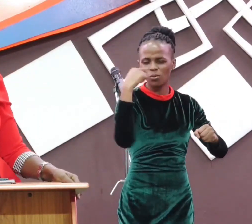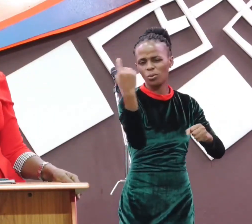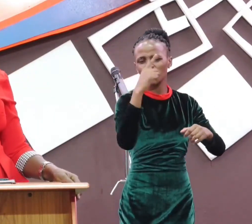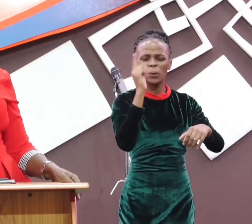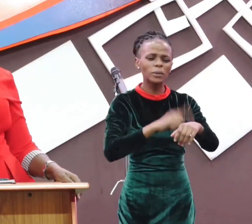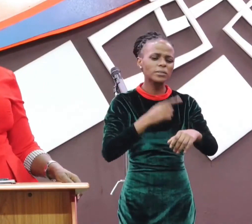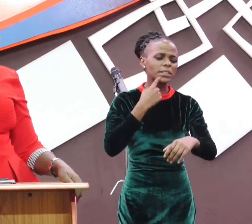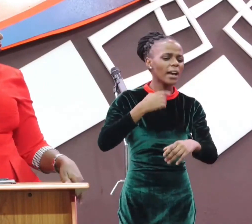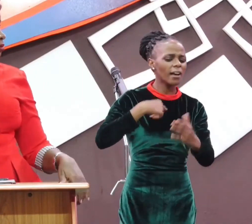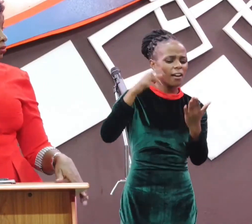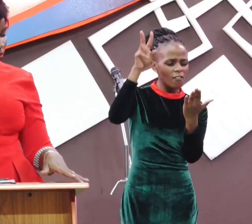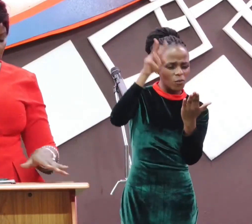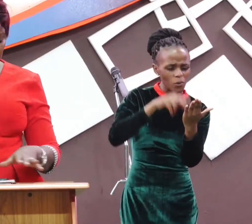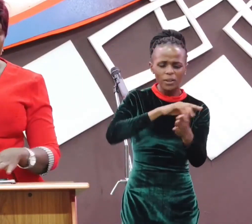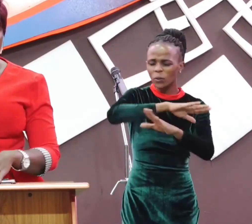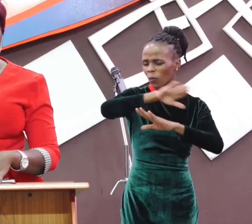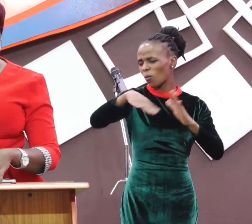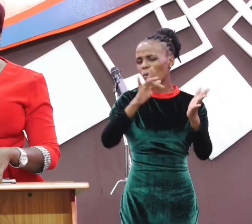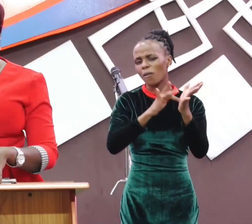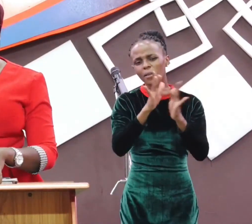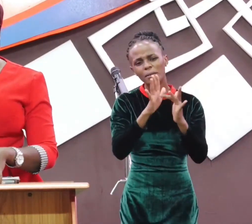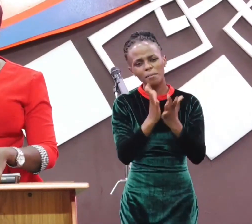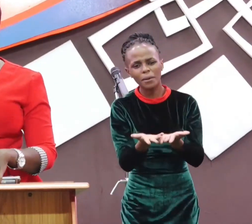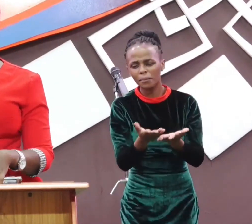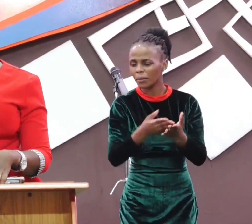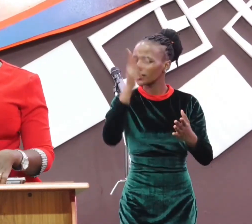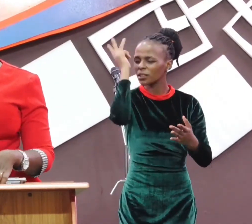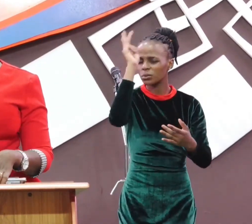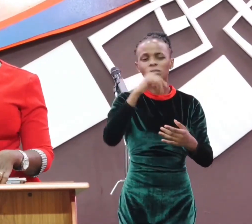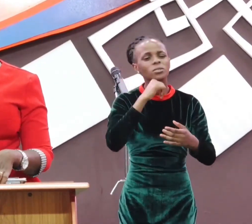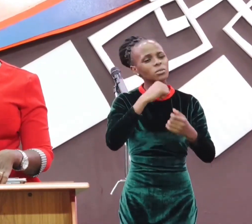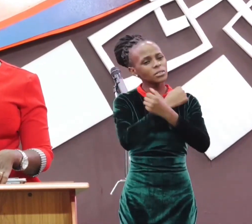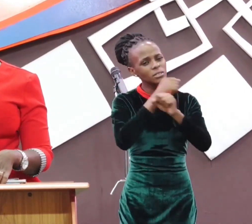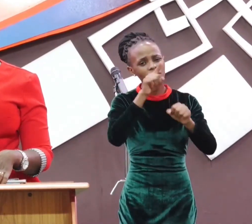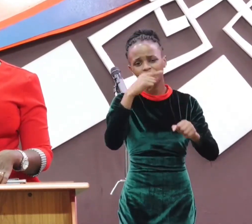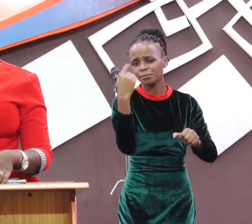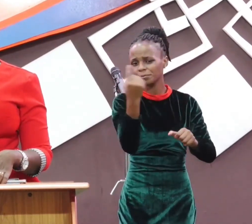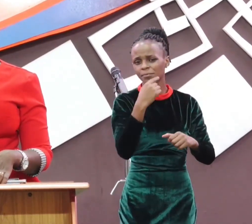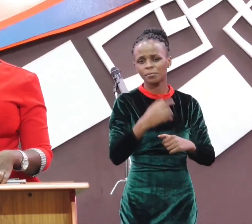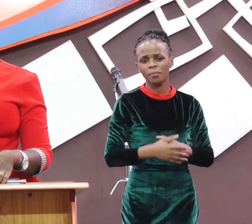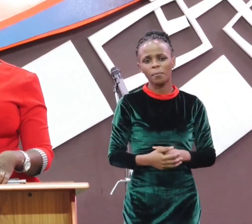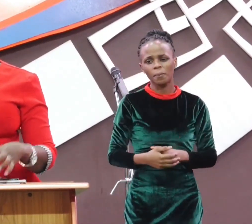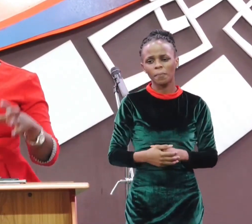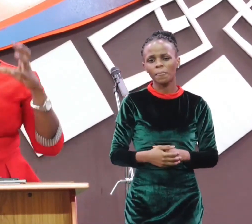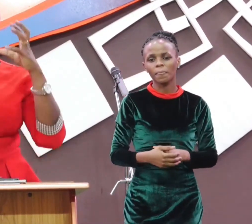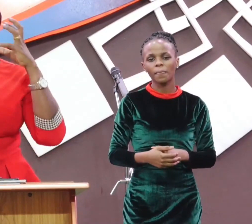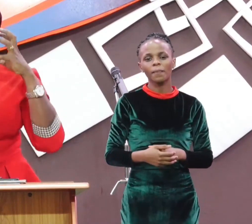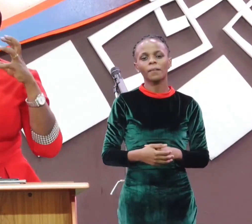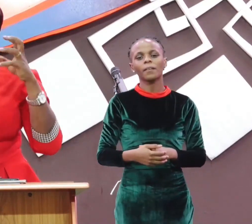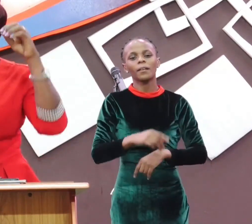knowledge you have, having known the Bible, the scriptures and all things, is not going to save you.